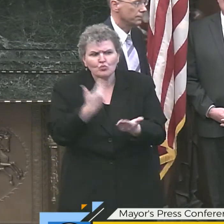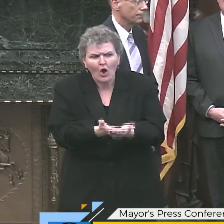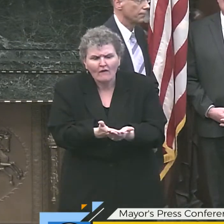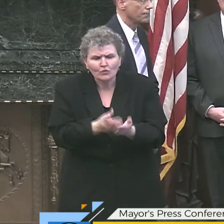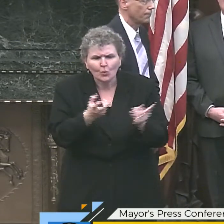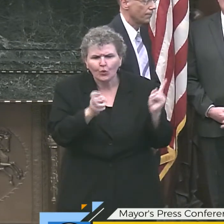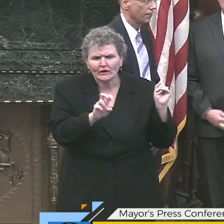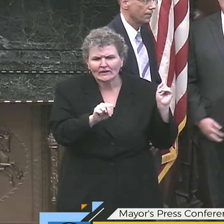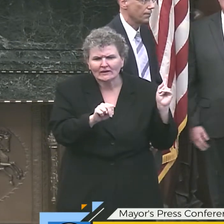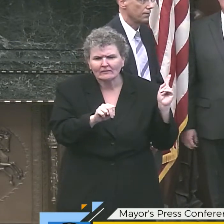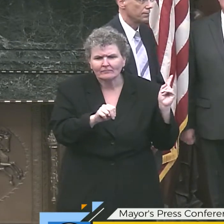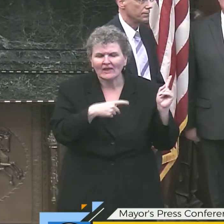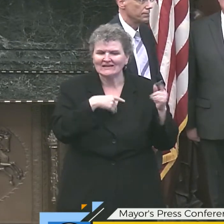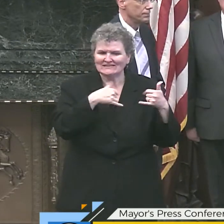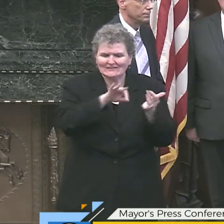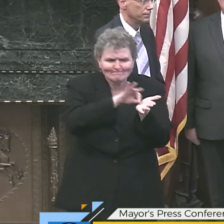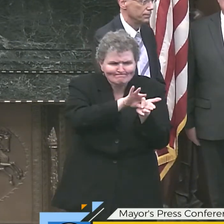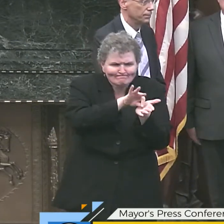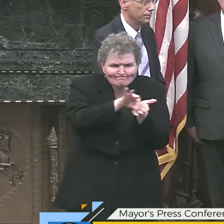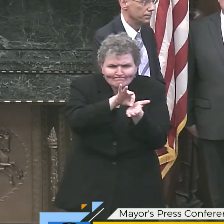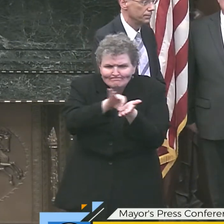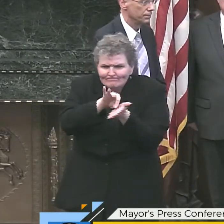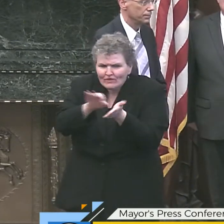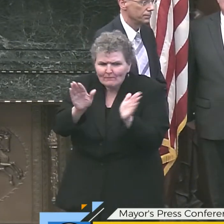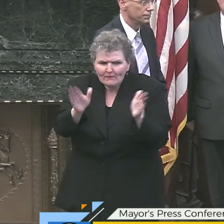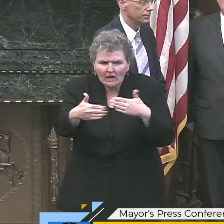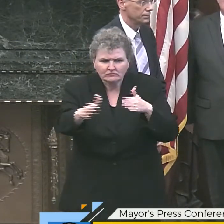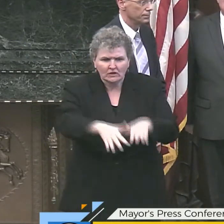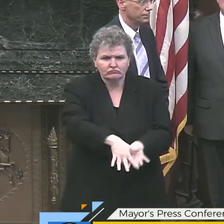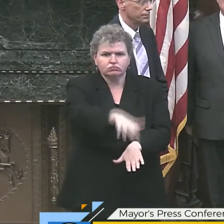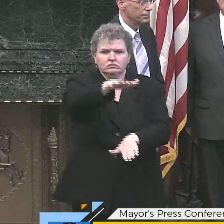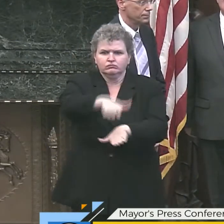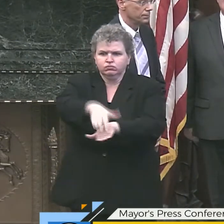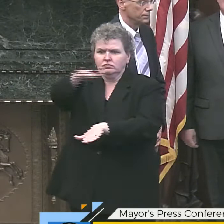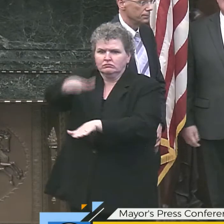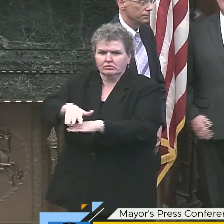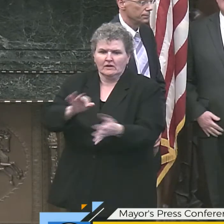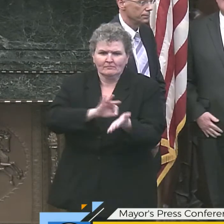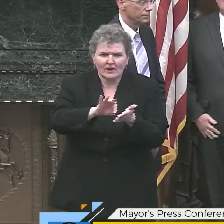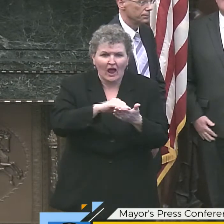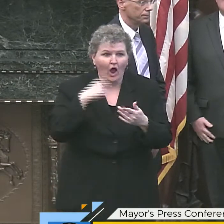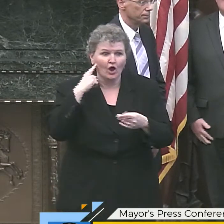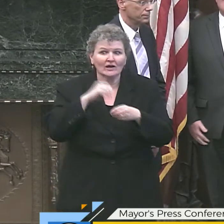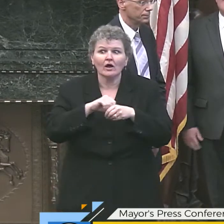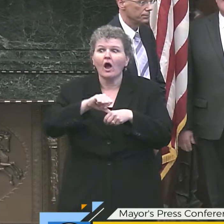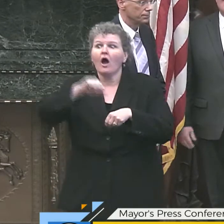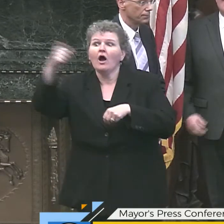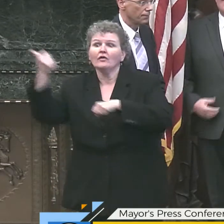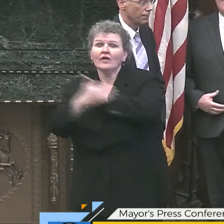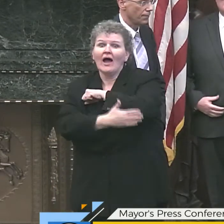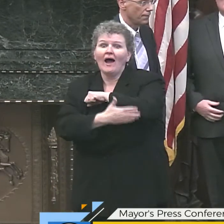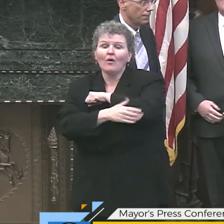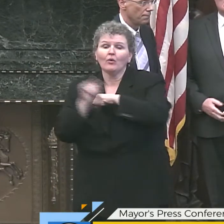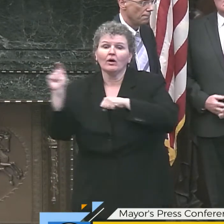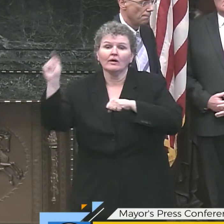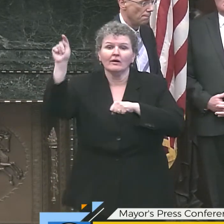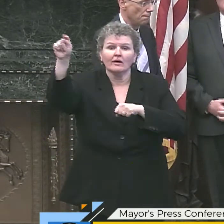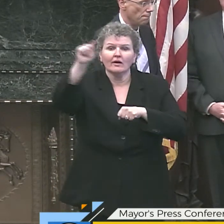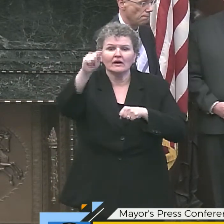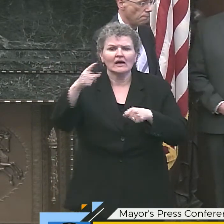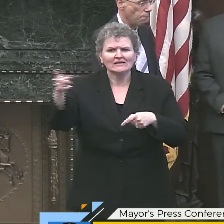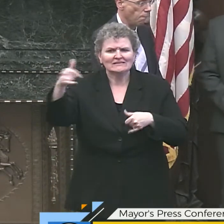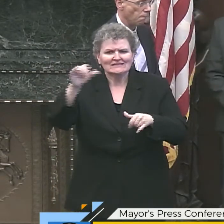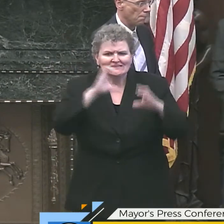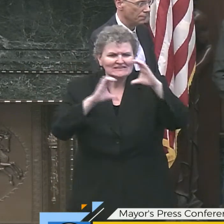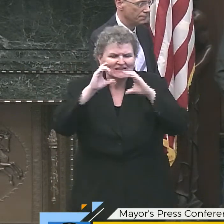We are still tracking that shipment. Last we had heard it was still overseas, but we are pursuing a number of different options around personal